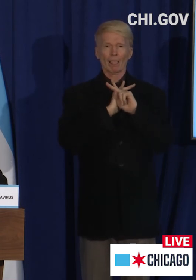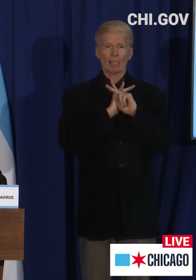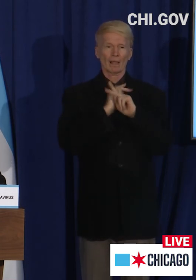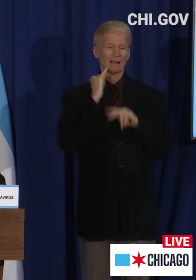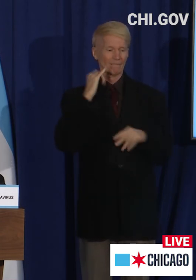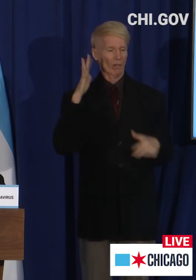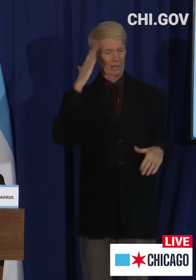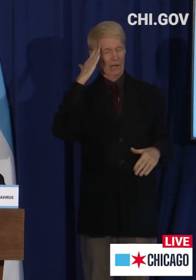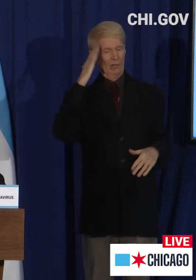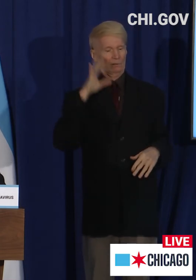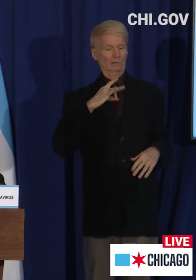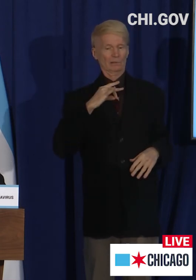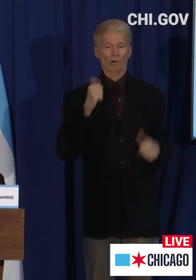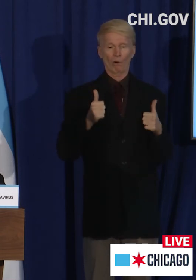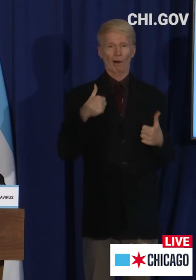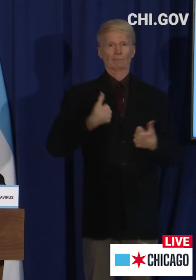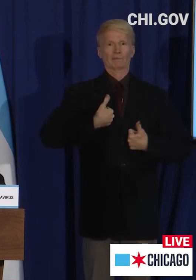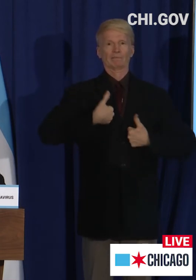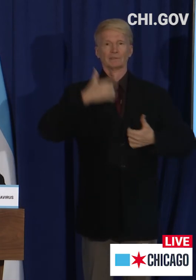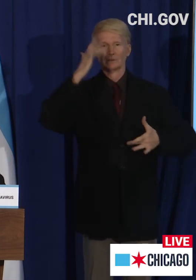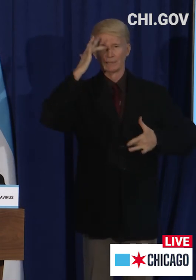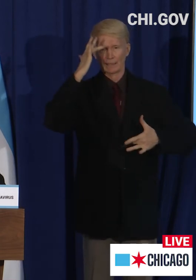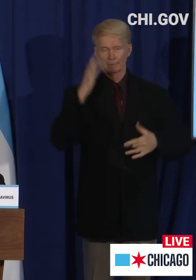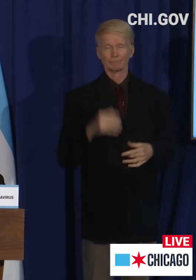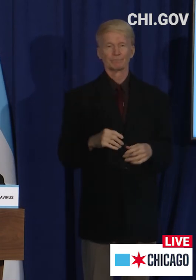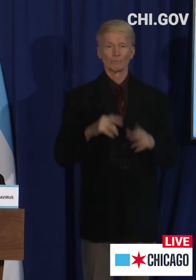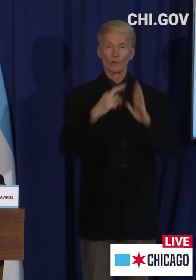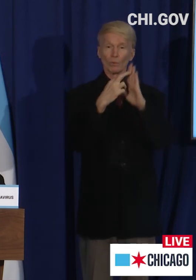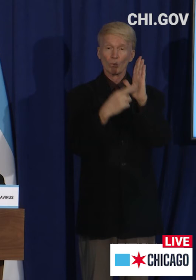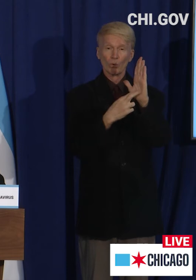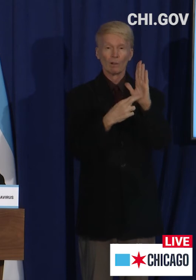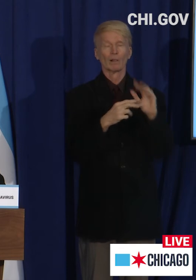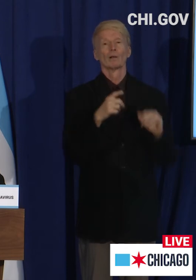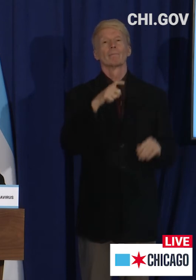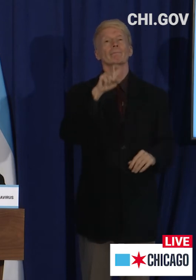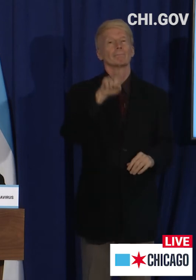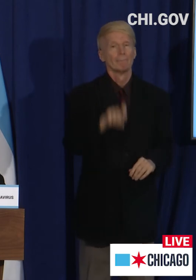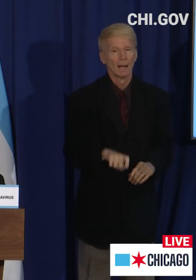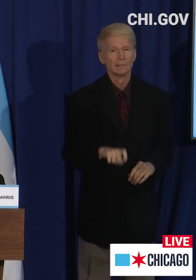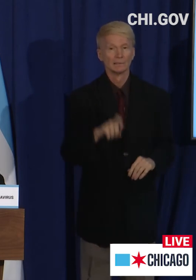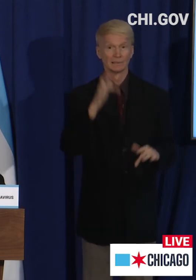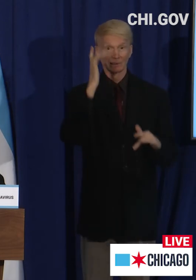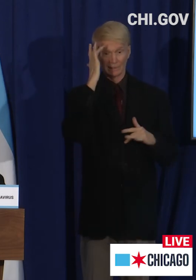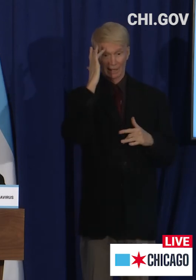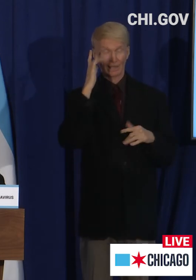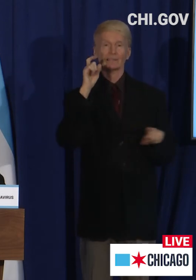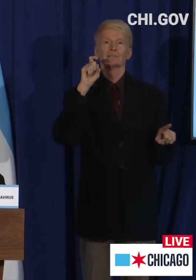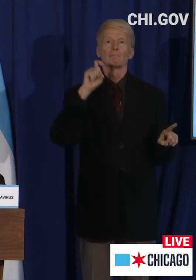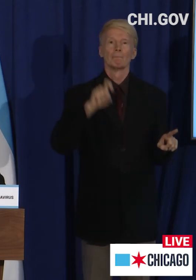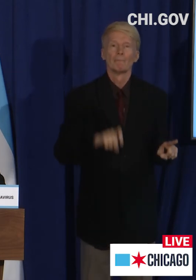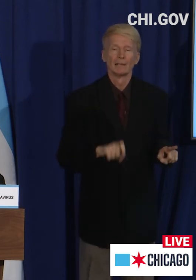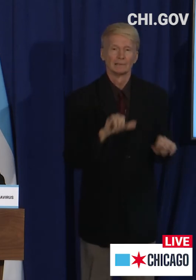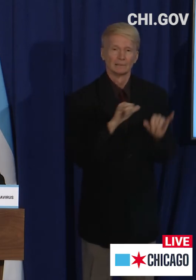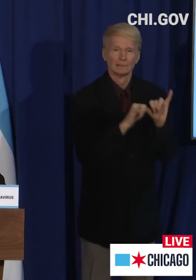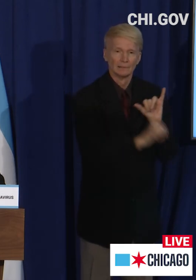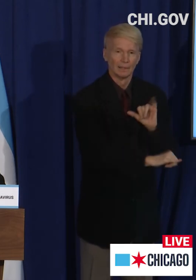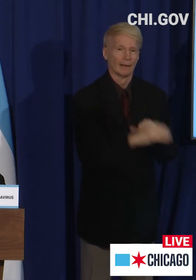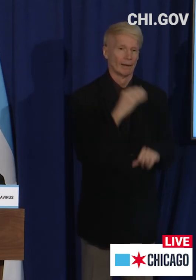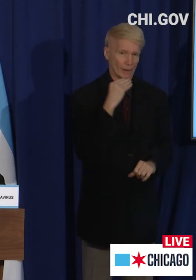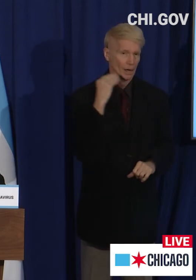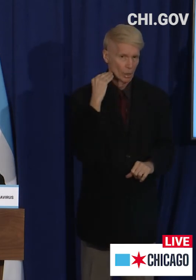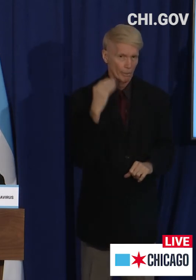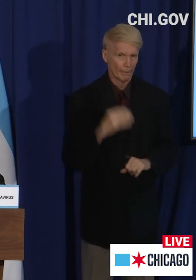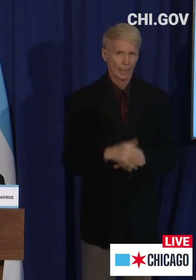or especially if they're sick. Number one rule still, you must stay home if you are sick. We got a question